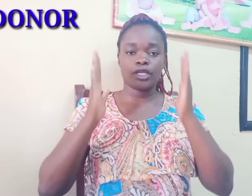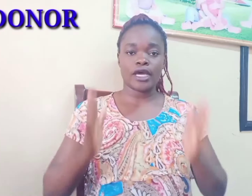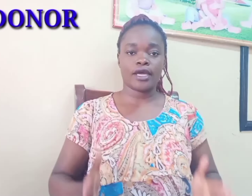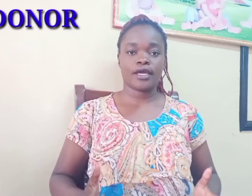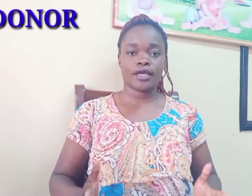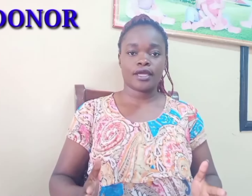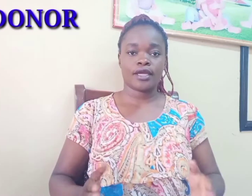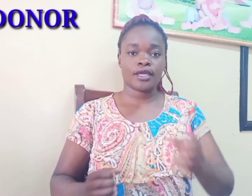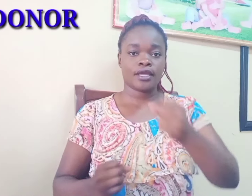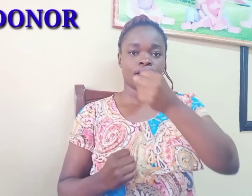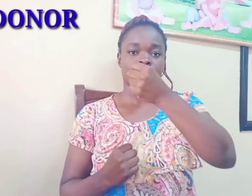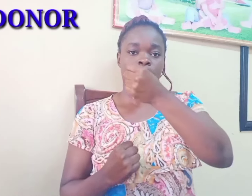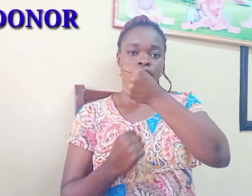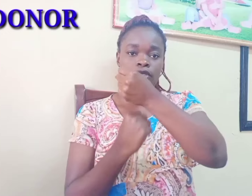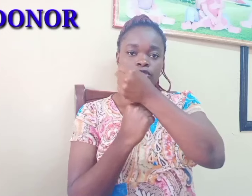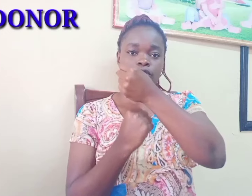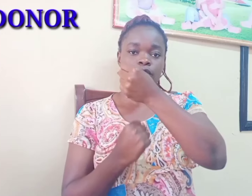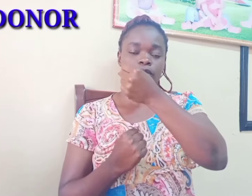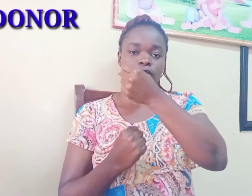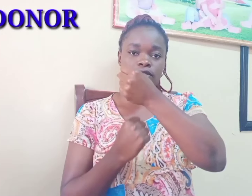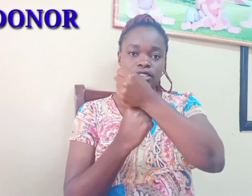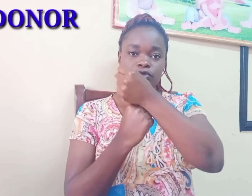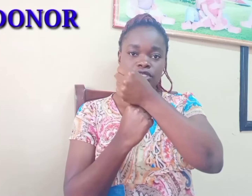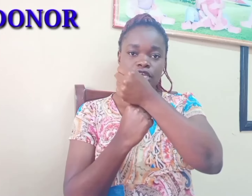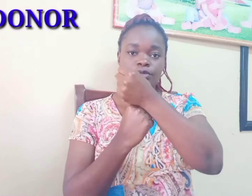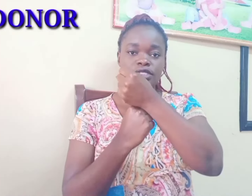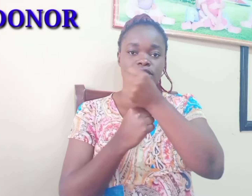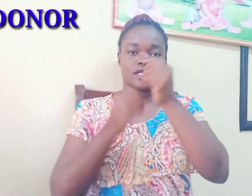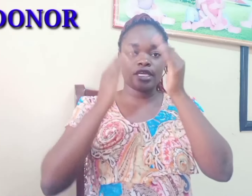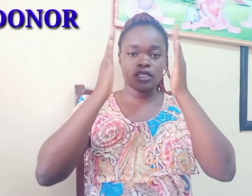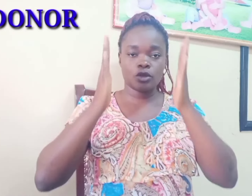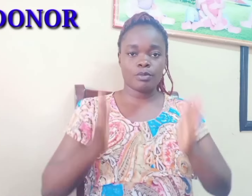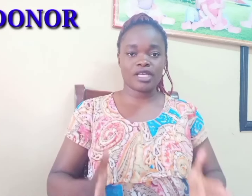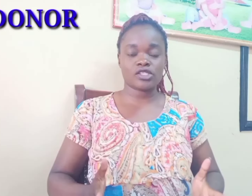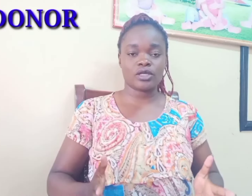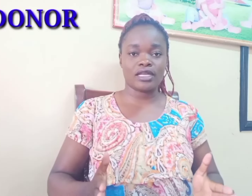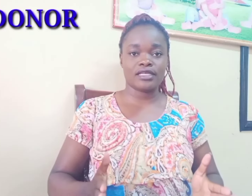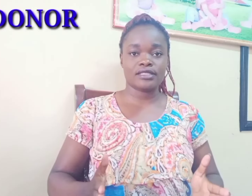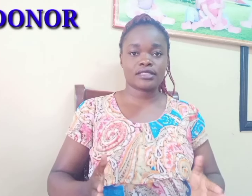Donor, so two times then personalize.